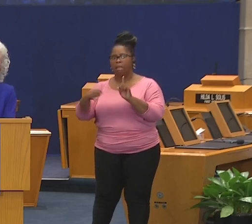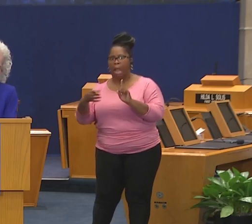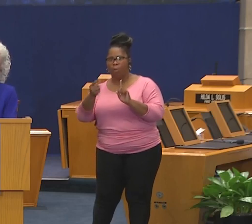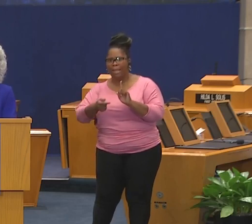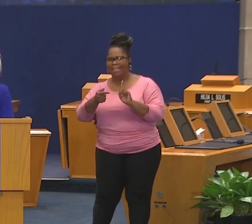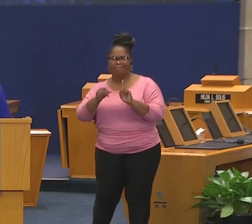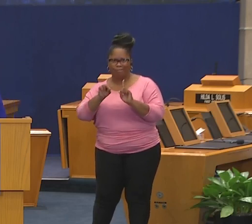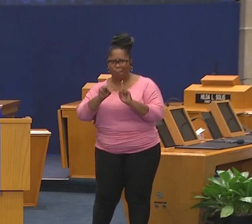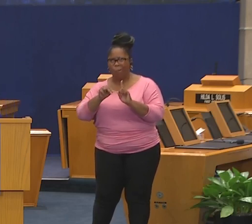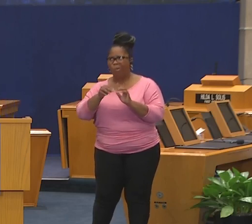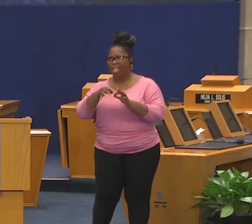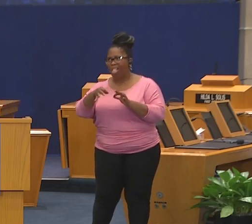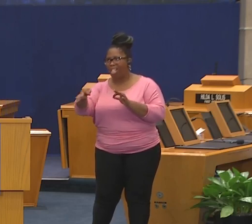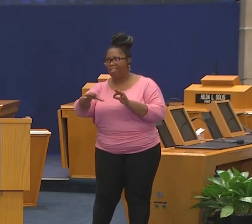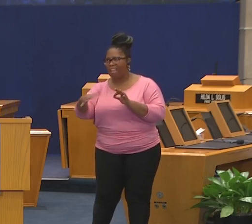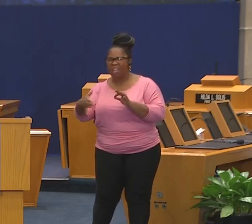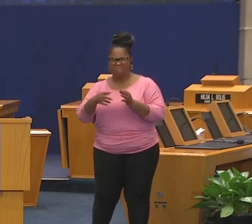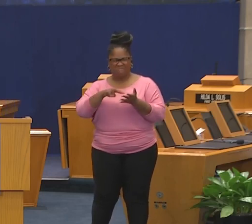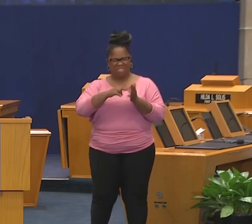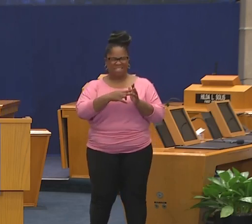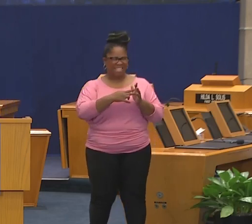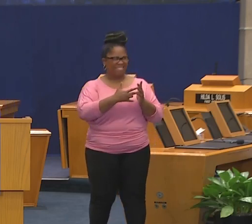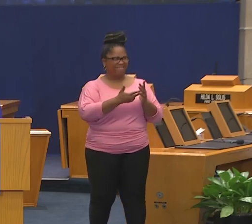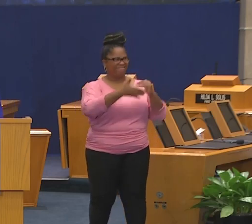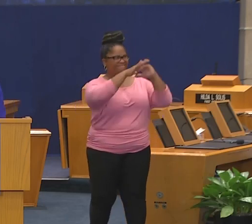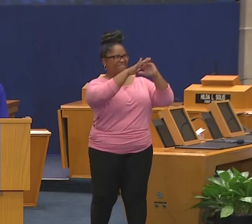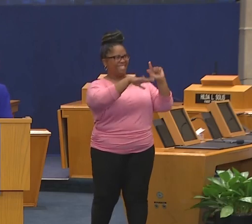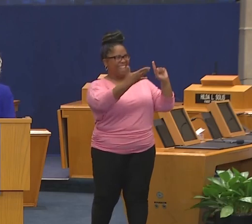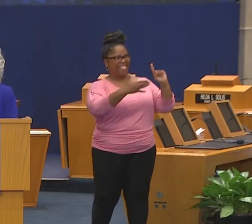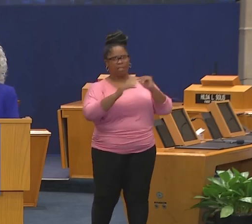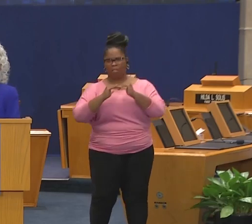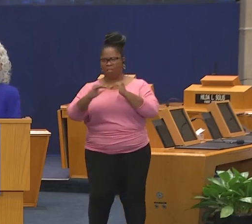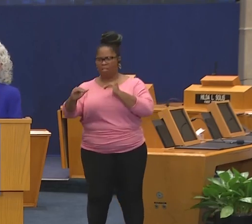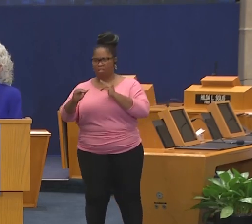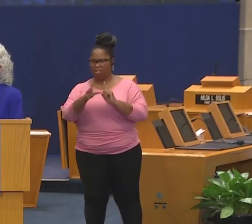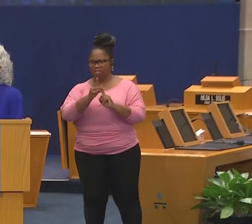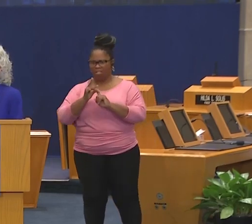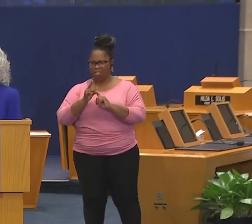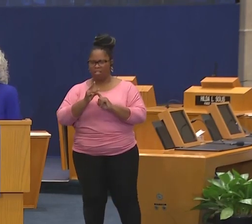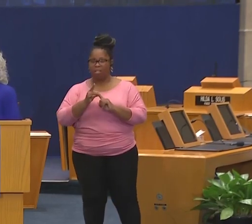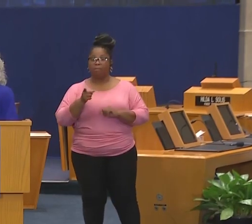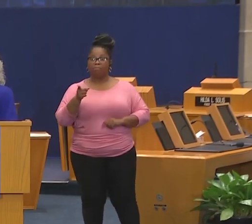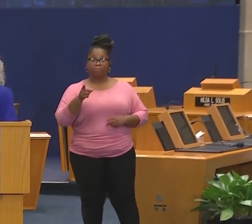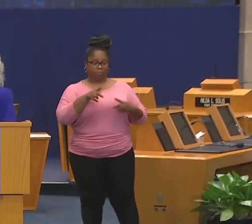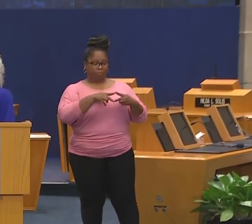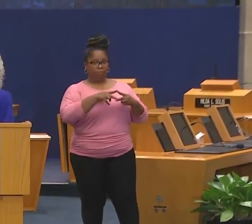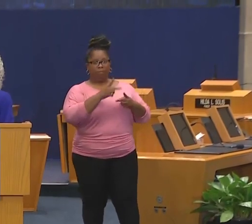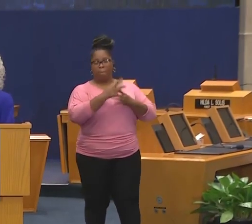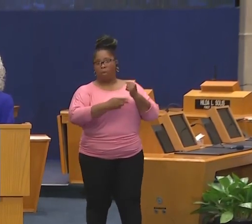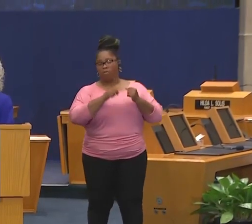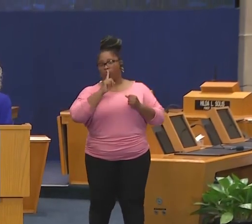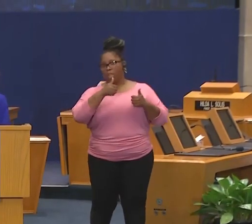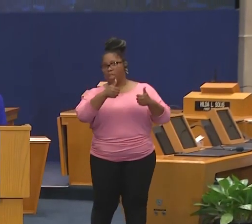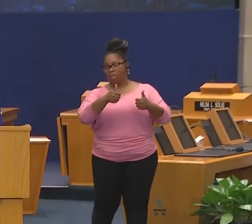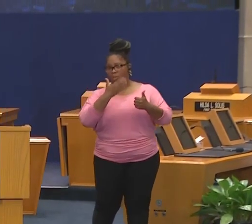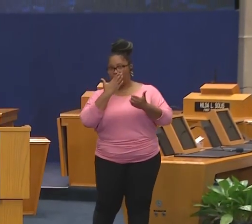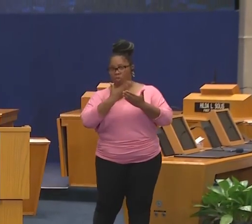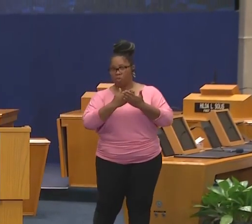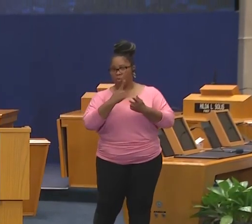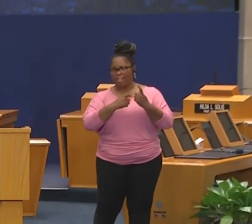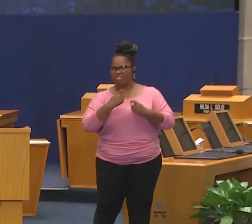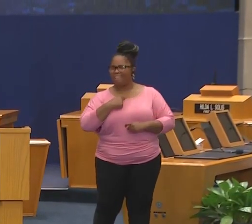Or, how should we be interpreting that data? Thank you. Yeah, those are both great questions. And, I was wondering when somebody